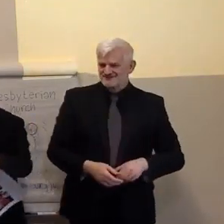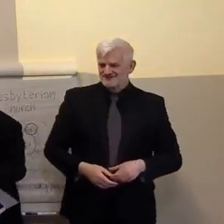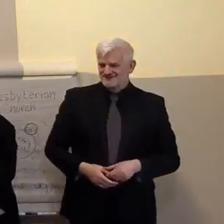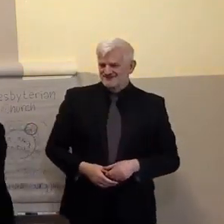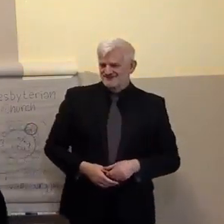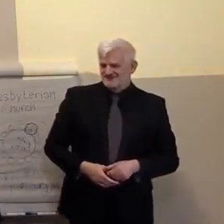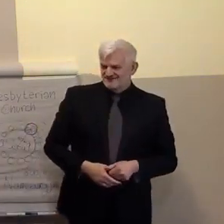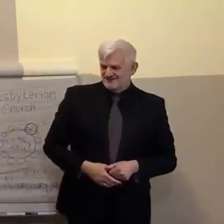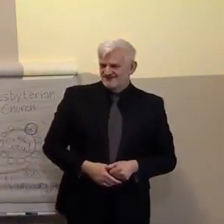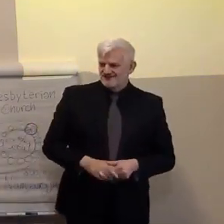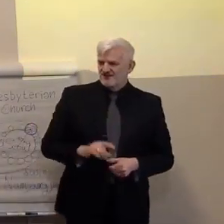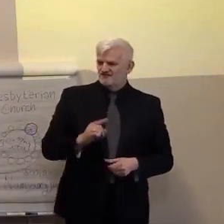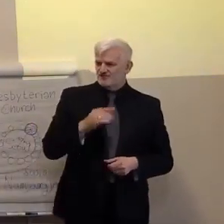Bangladesh evangelism.